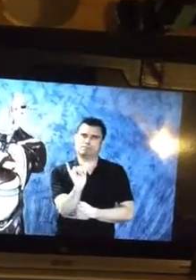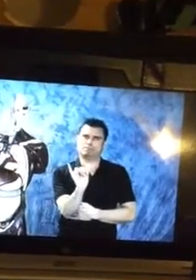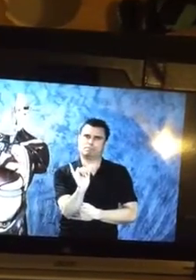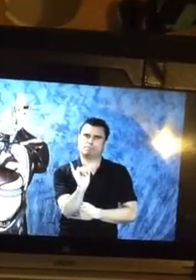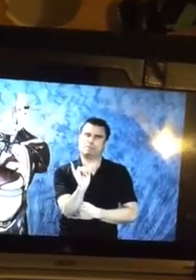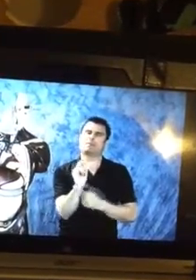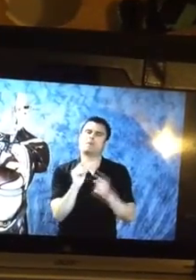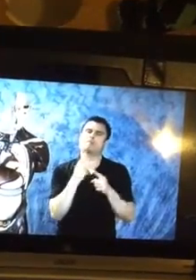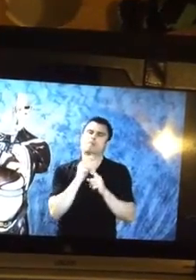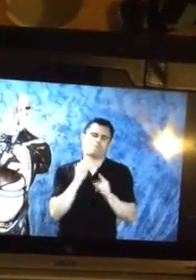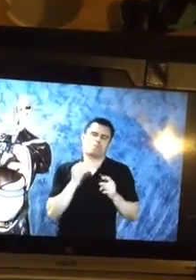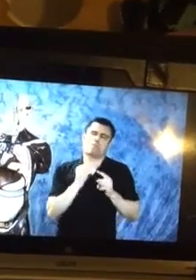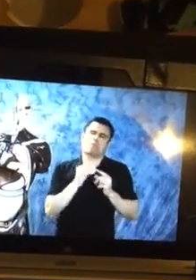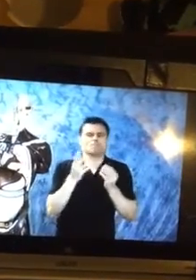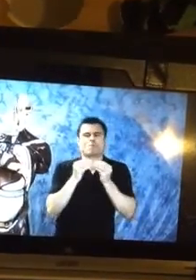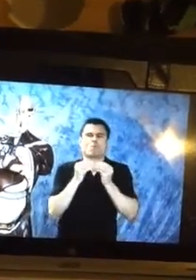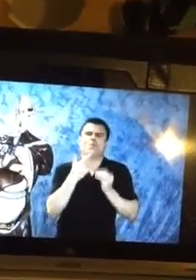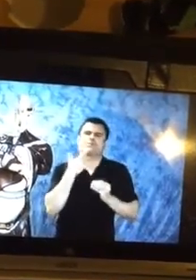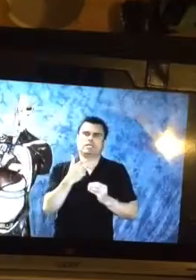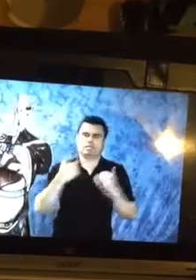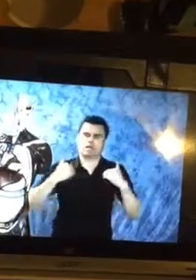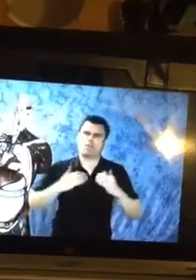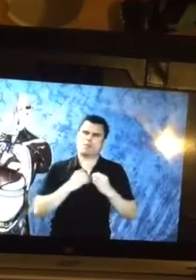sponge. It looks the same as a sponge.